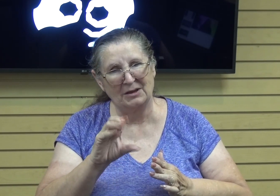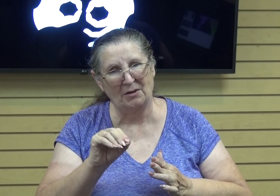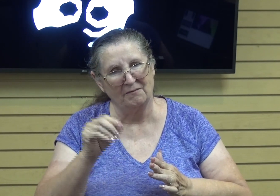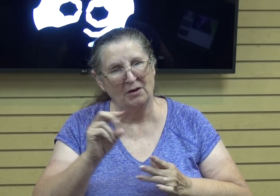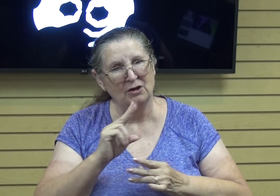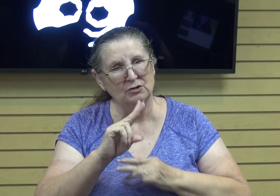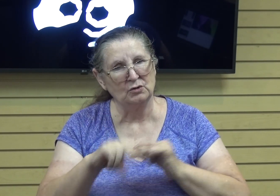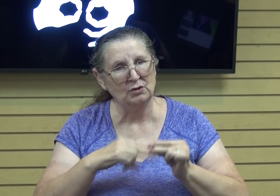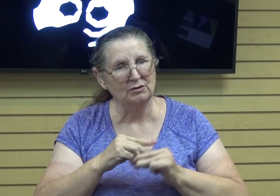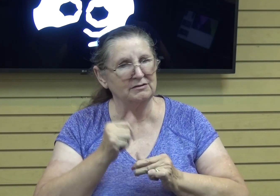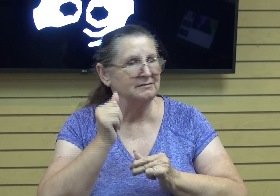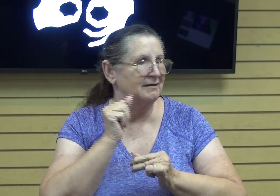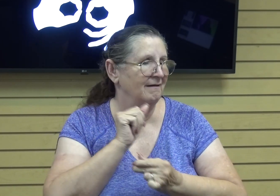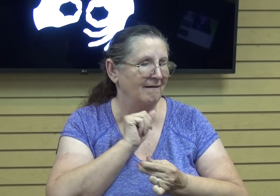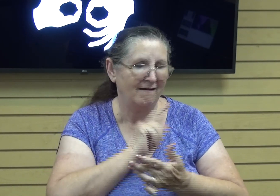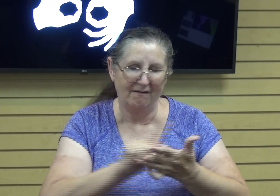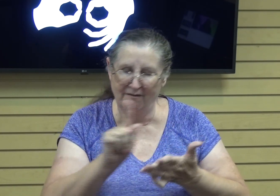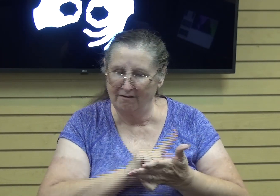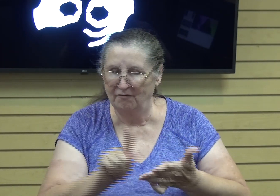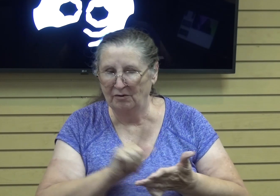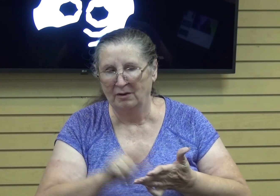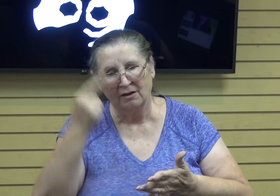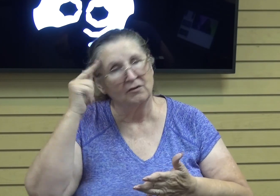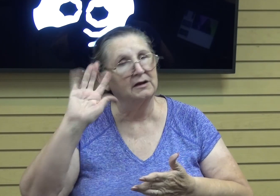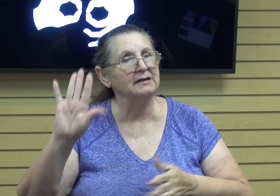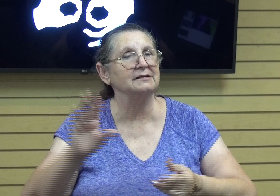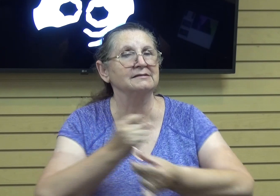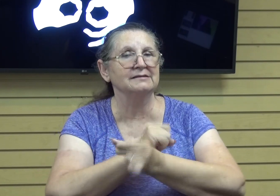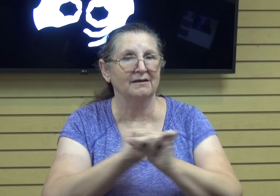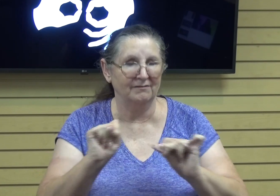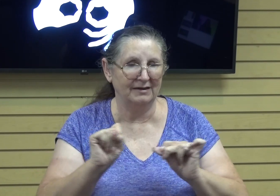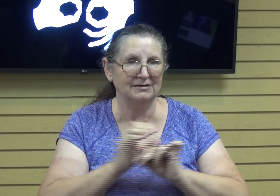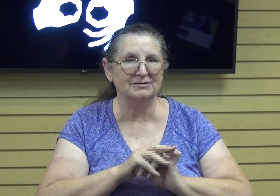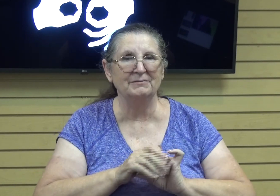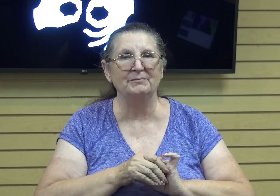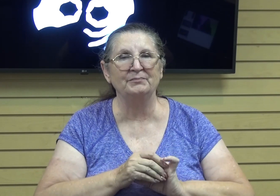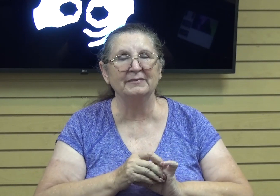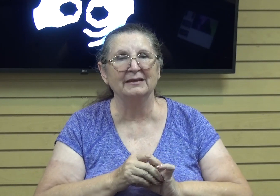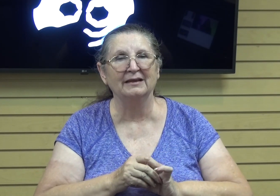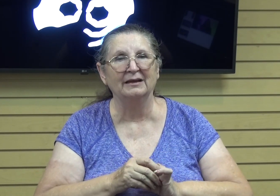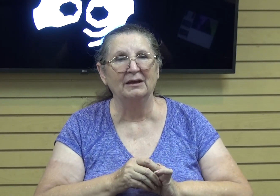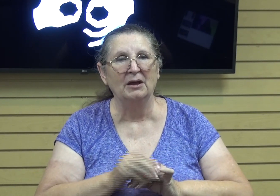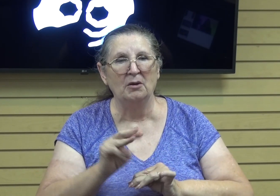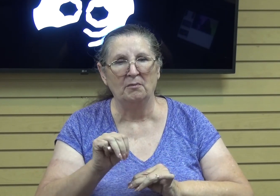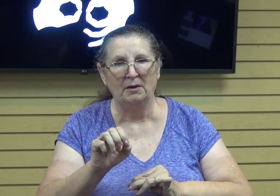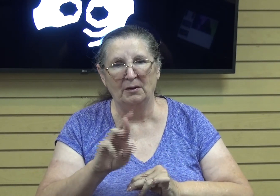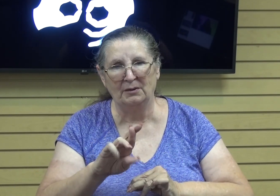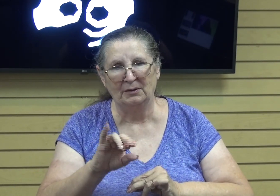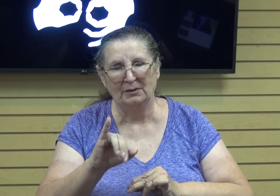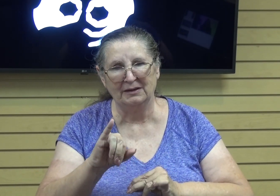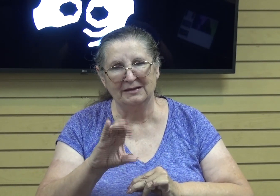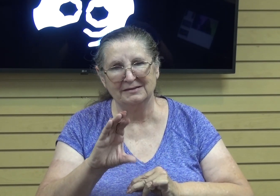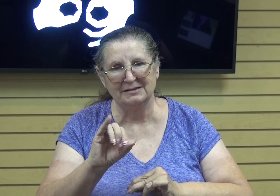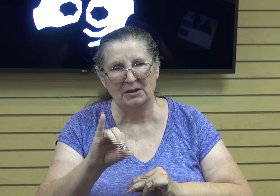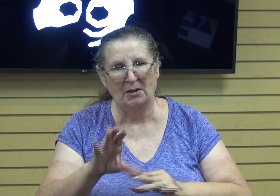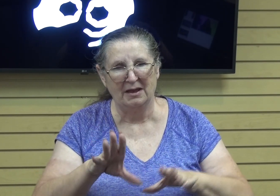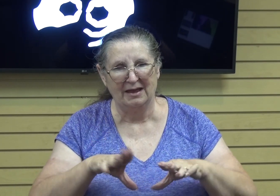week, for his salvation. So when Mauricio came to Christ, it was just an amazing time